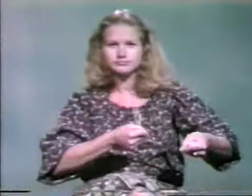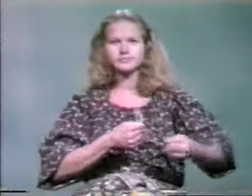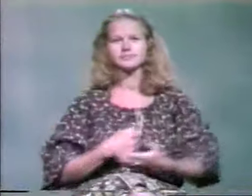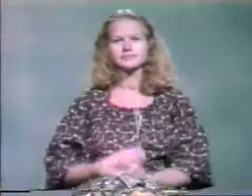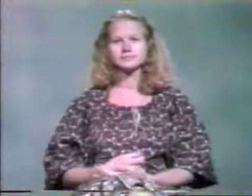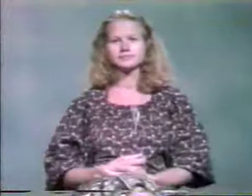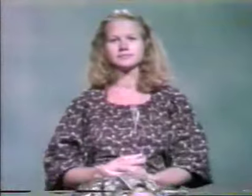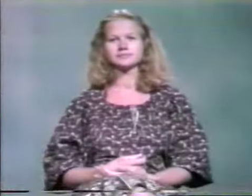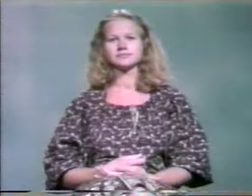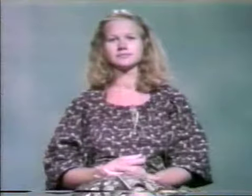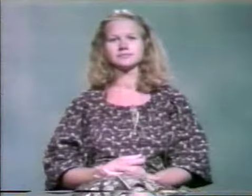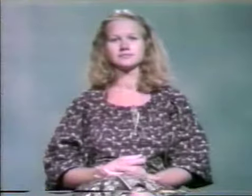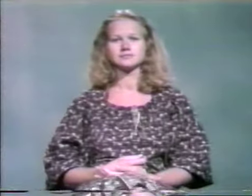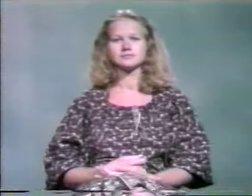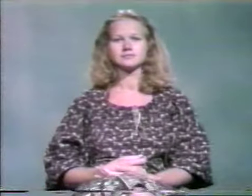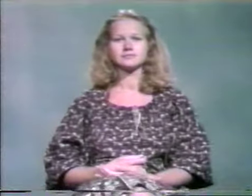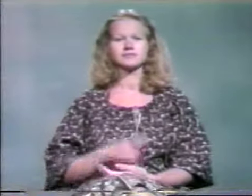He ran and got the boots and put them on.